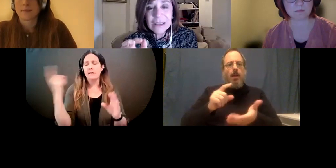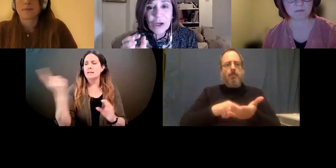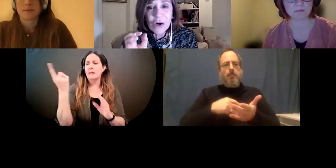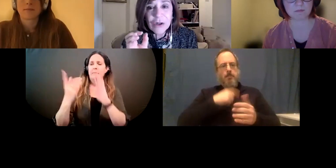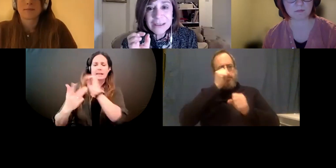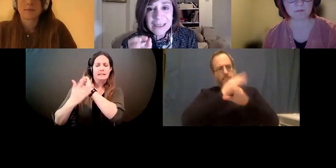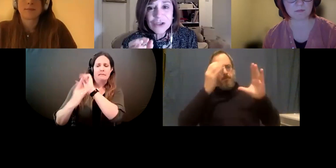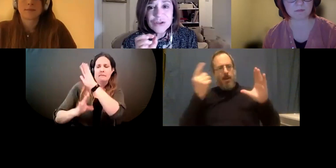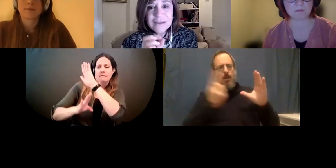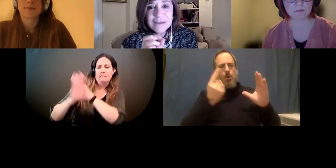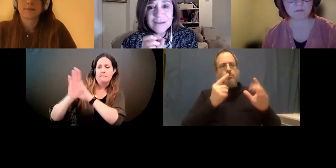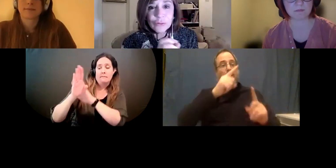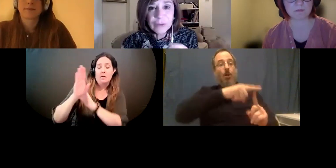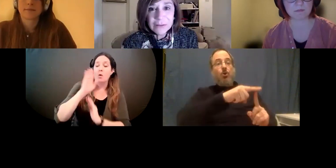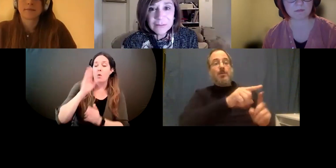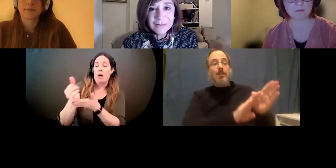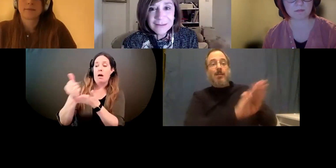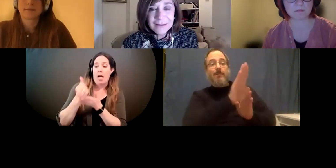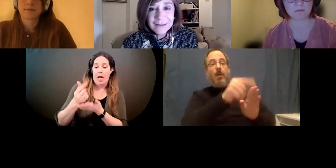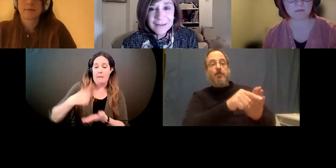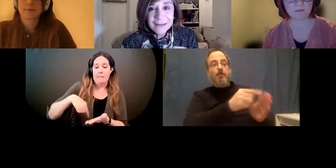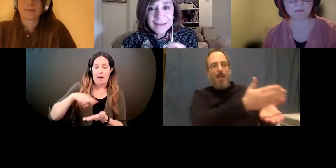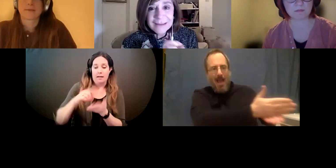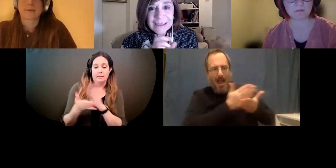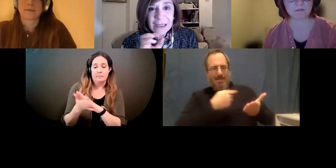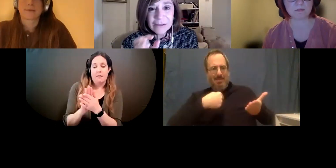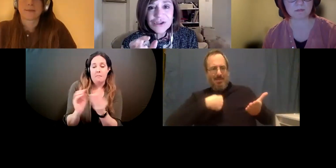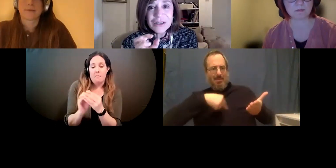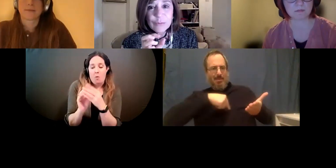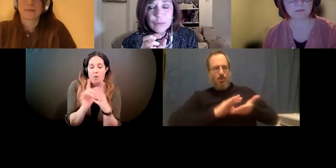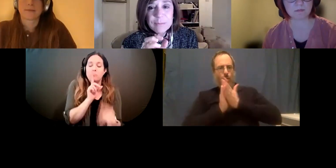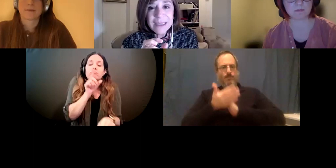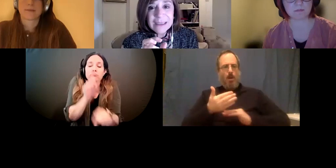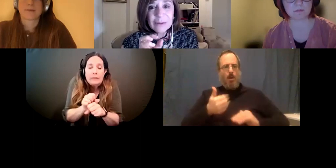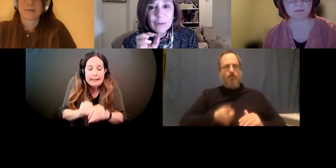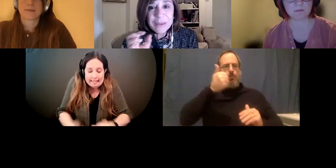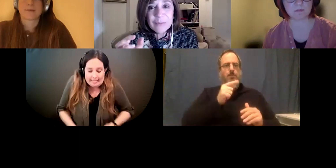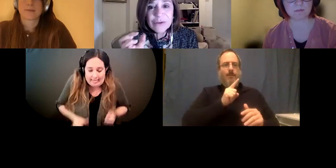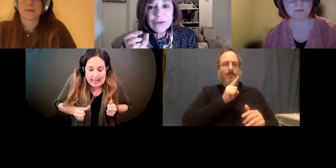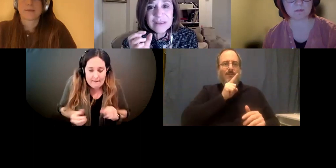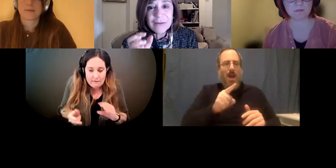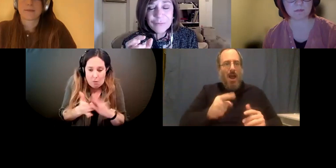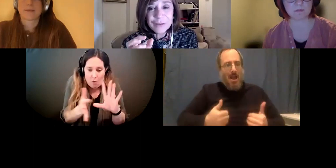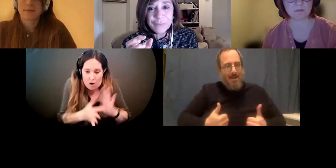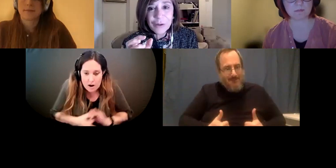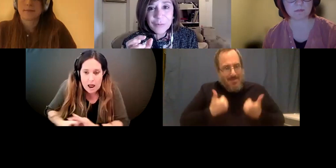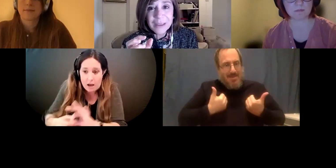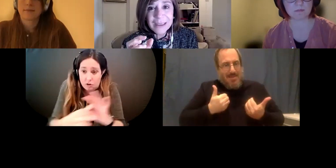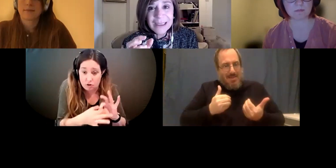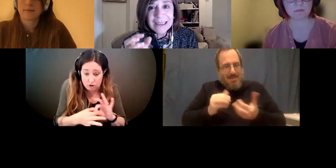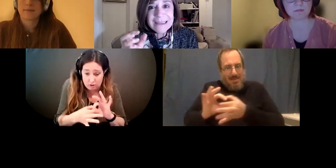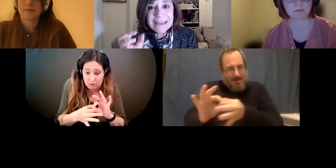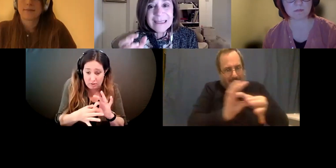facilitate our connections in the real. Technology that will make it, I mean, what people are suffering